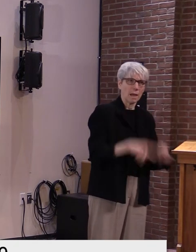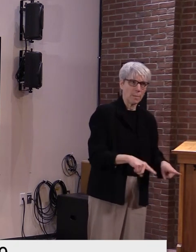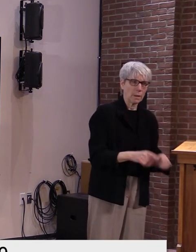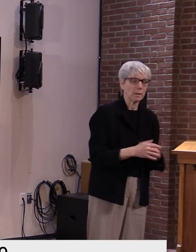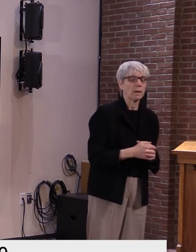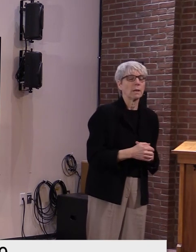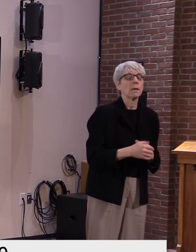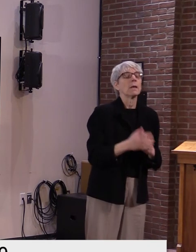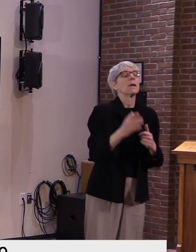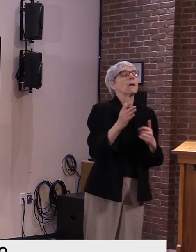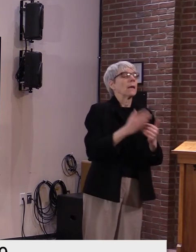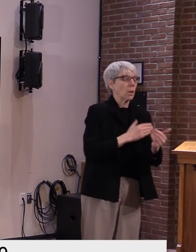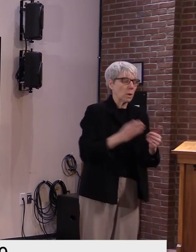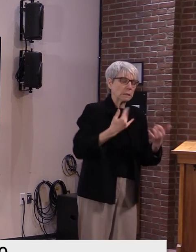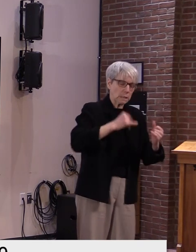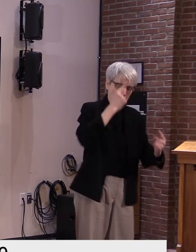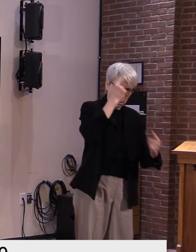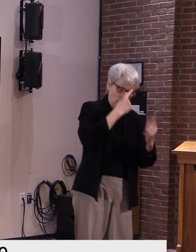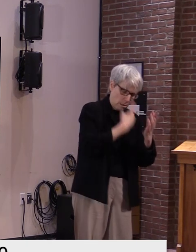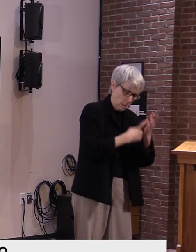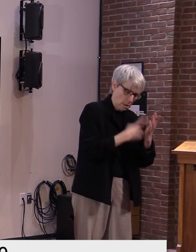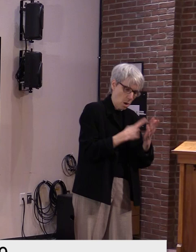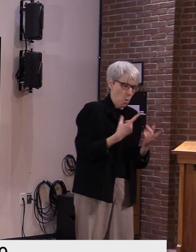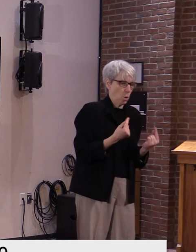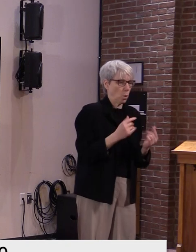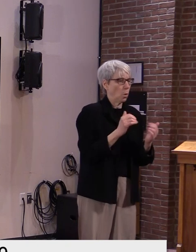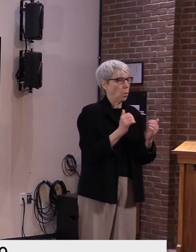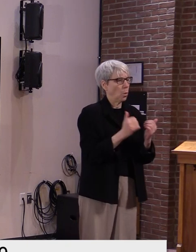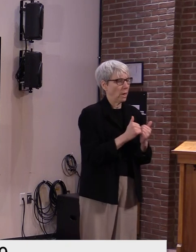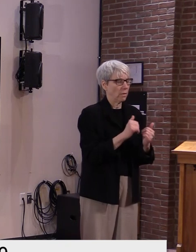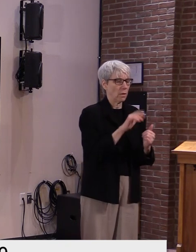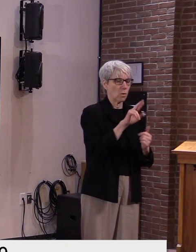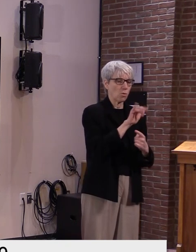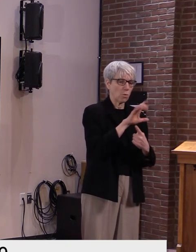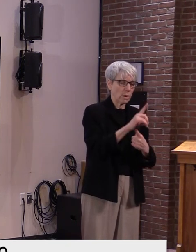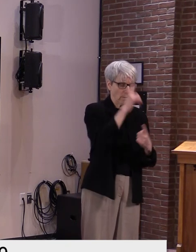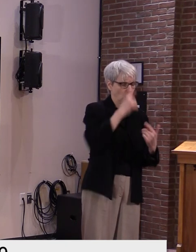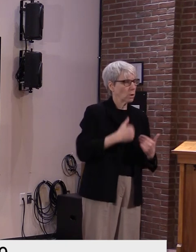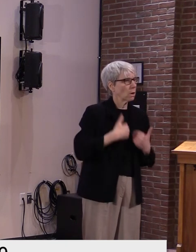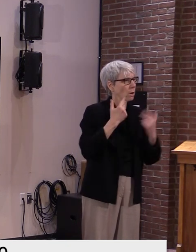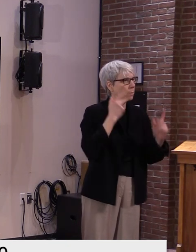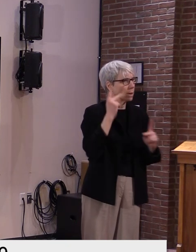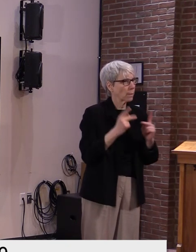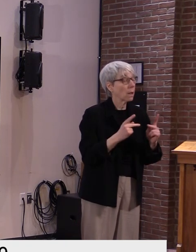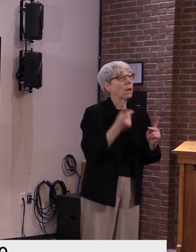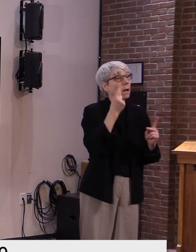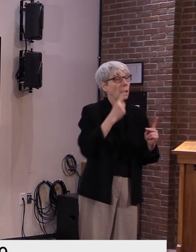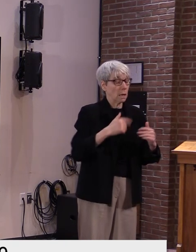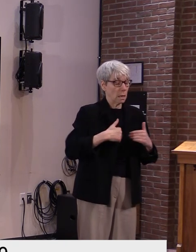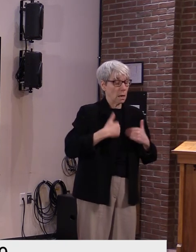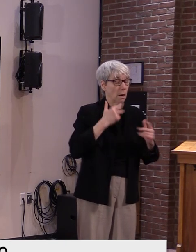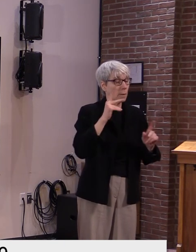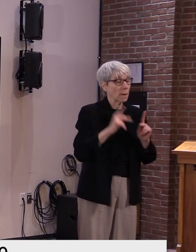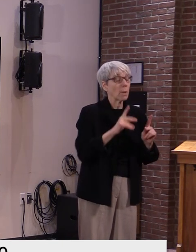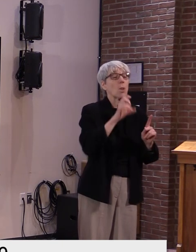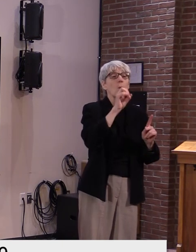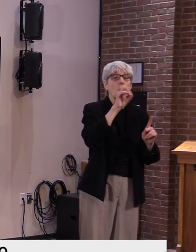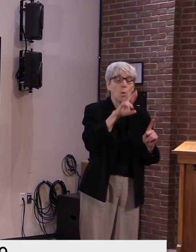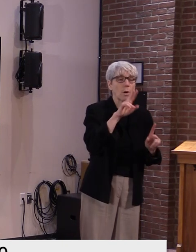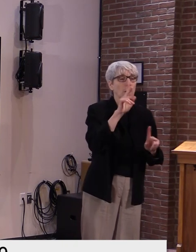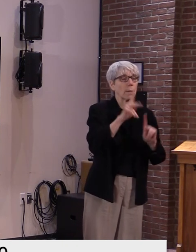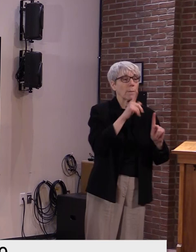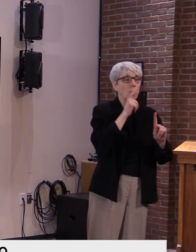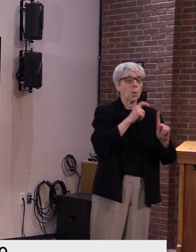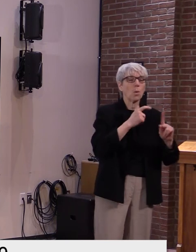relating to juveniles. And again, in the interest of transparency, it's not only juveniles, it's those under the jurisdiction of the family court, which